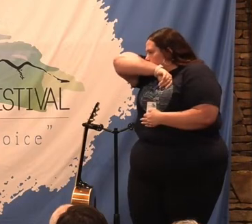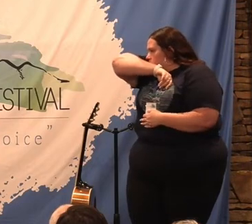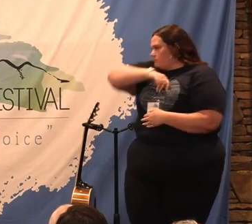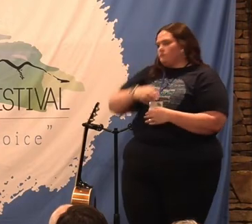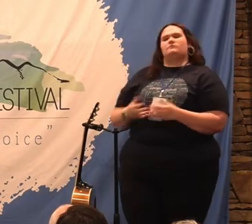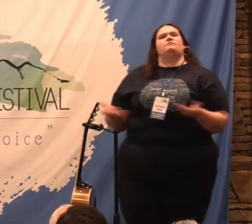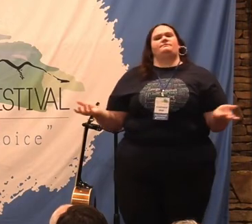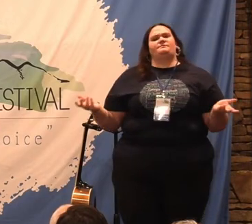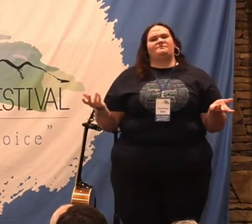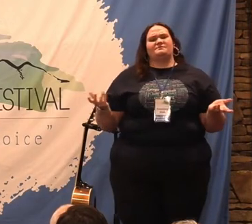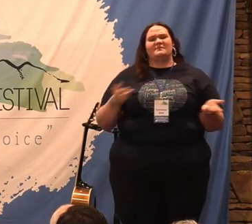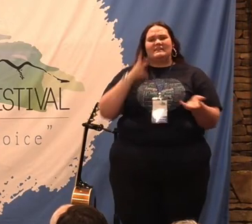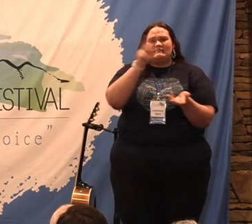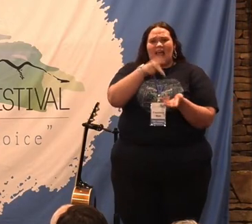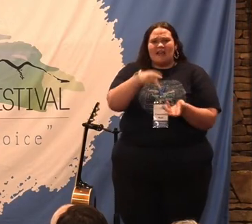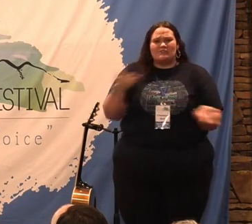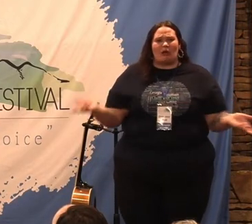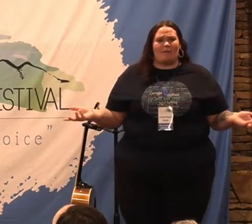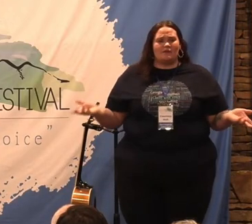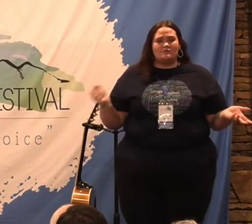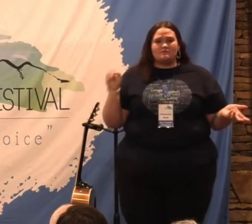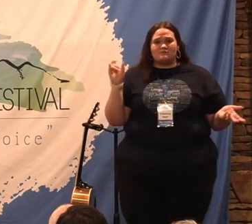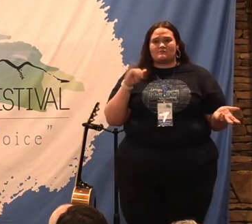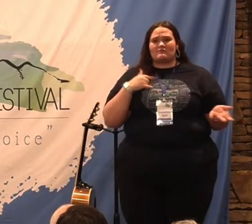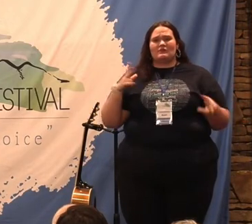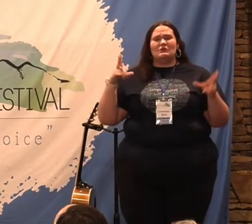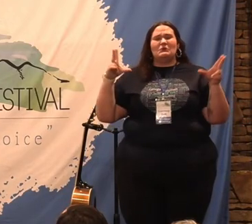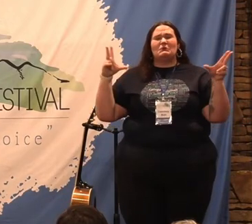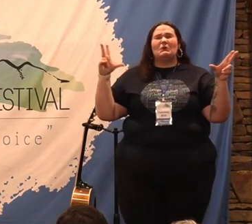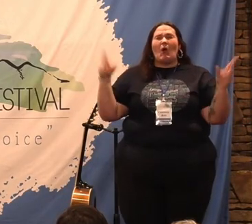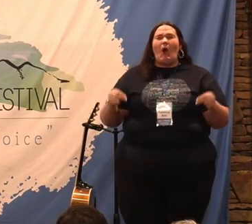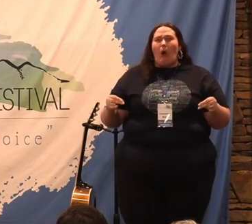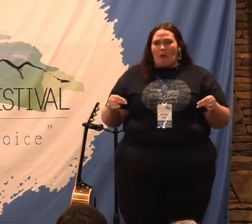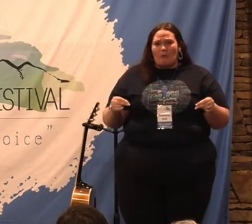put ketchup on it. So I go, no!